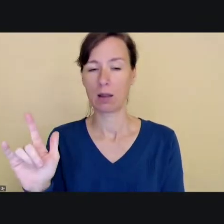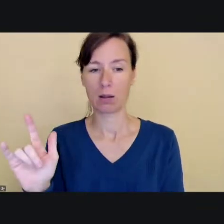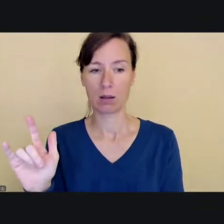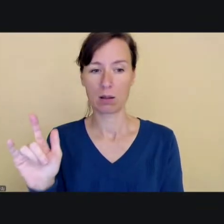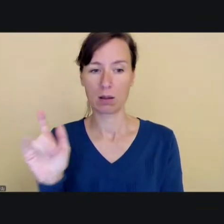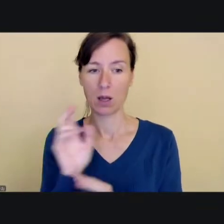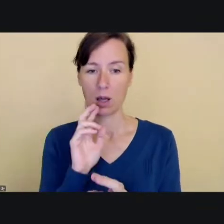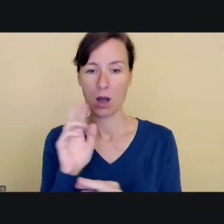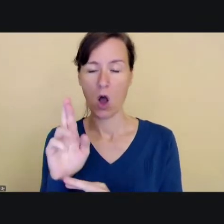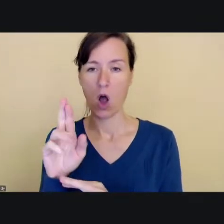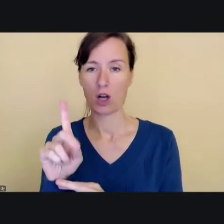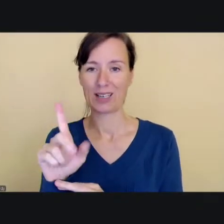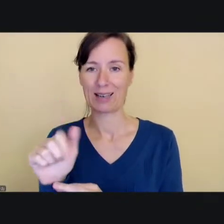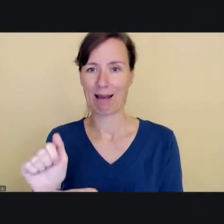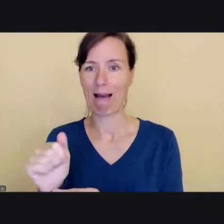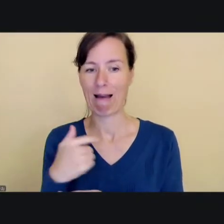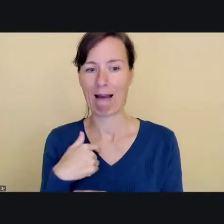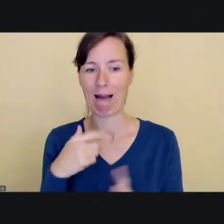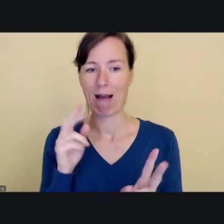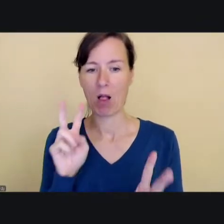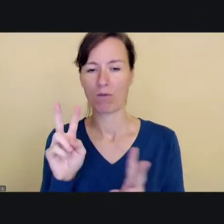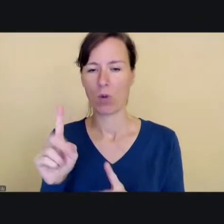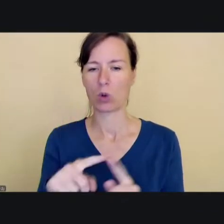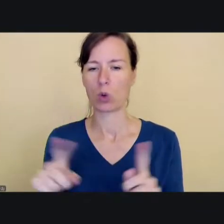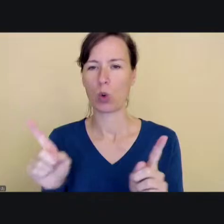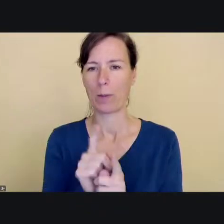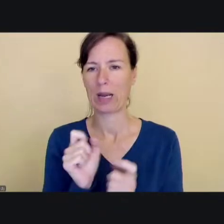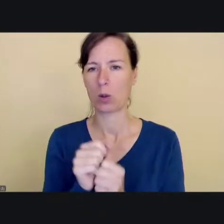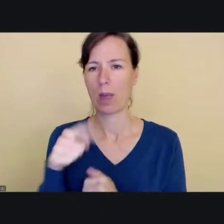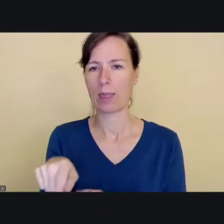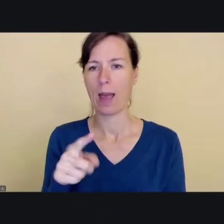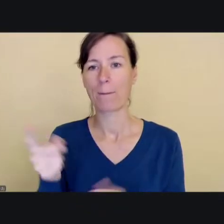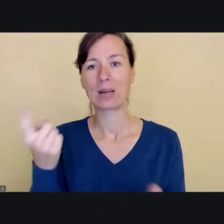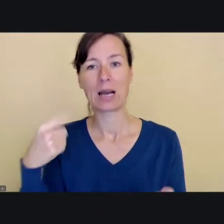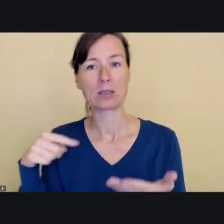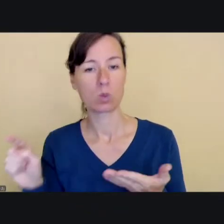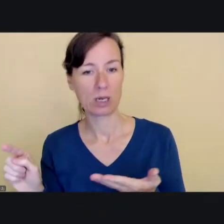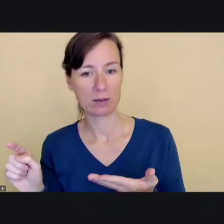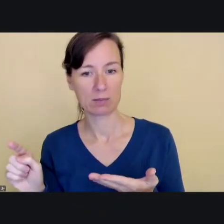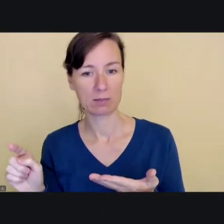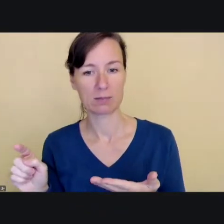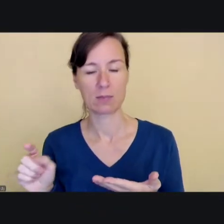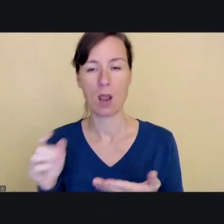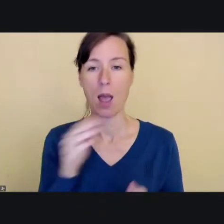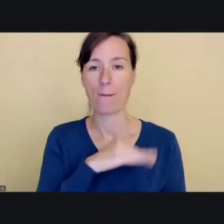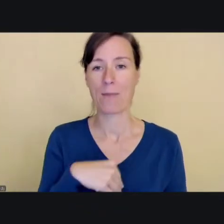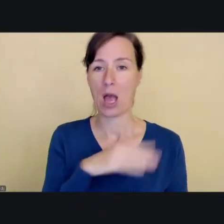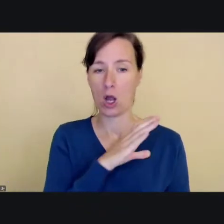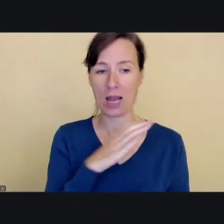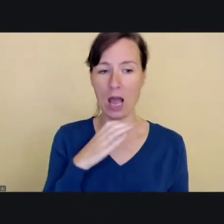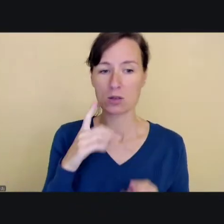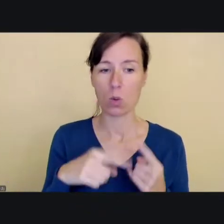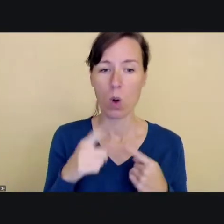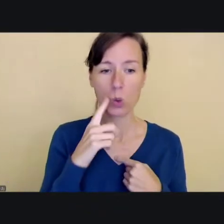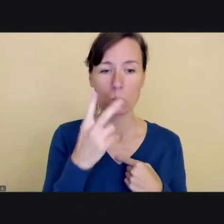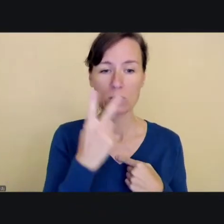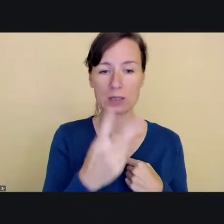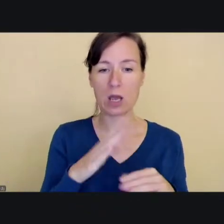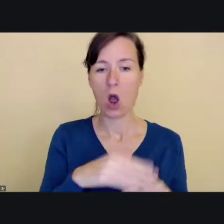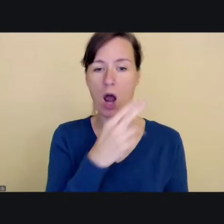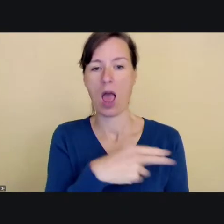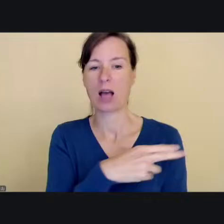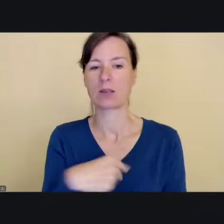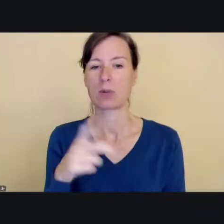week. However, mayor and council, what you will see along Hospital Drive is a fence that will prohibit dumpers